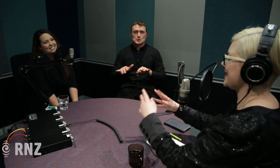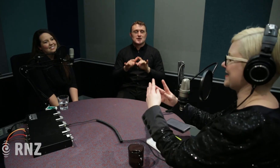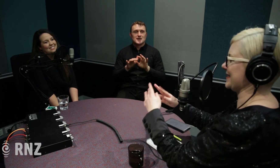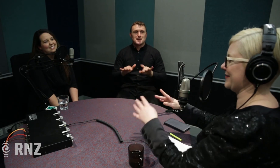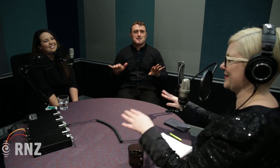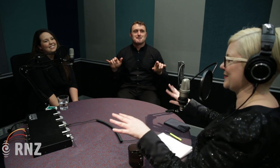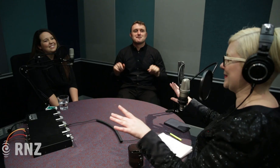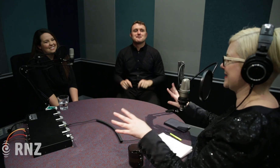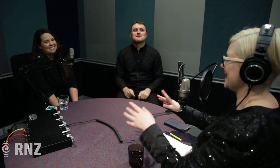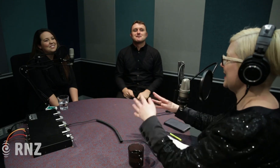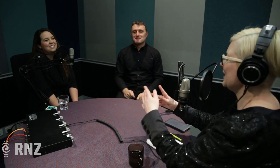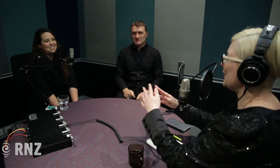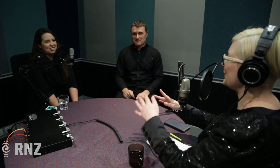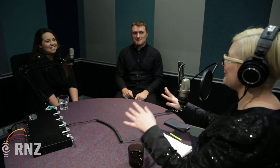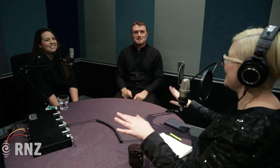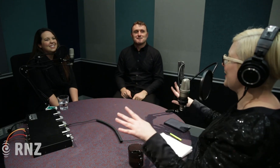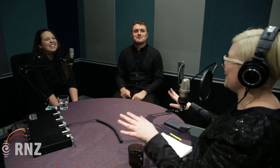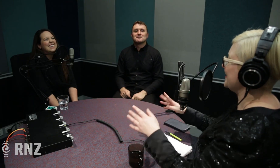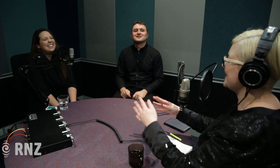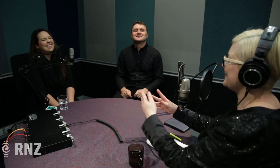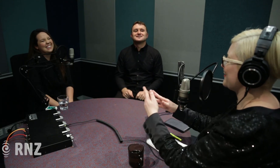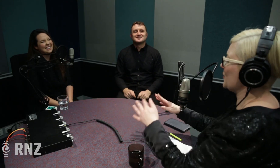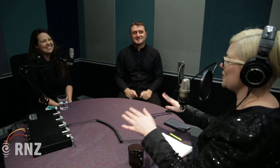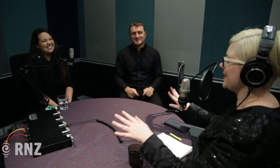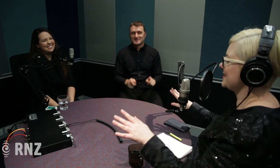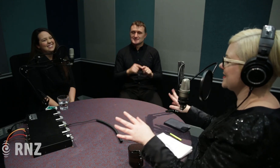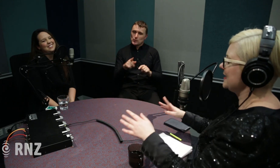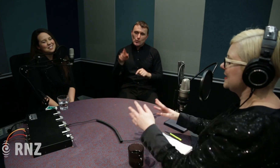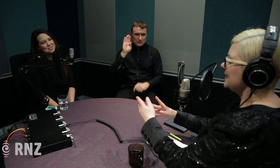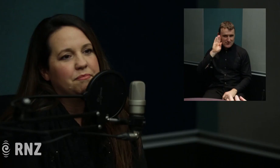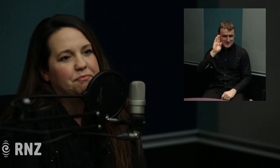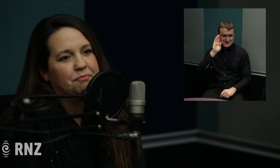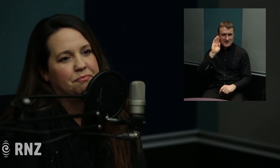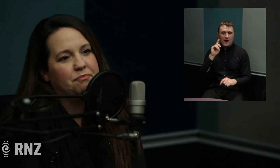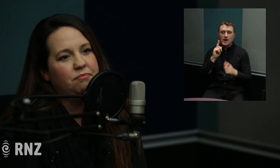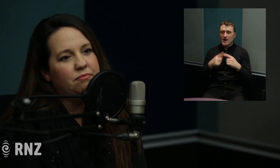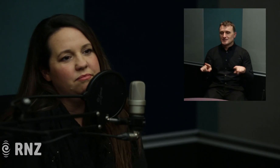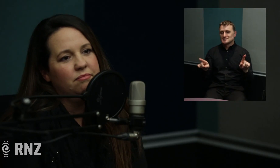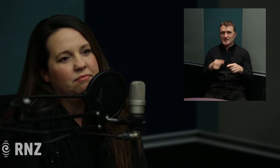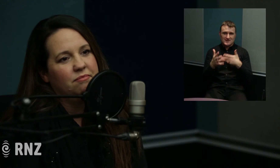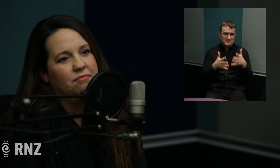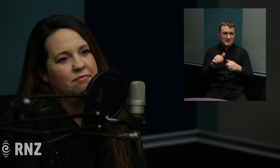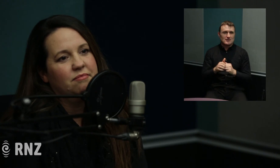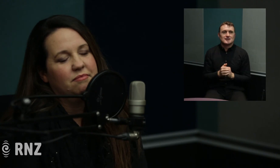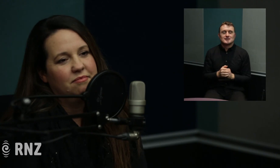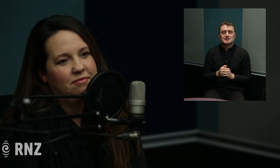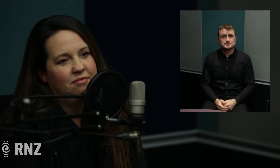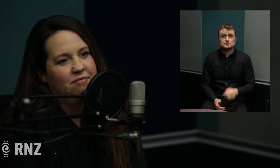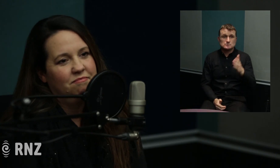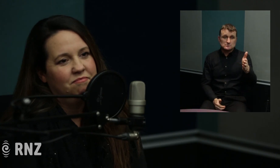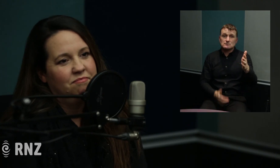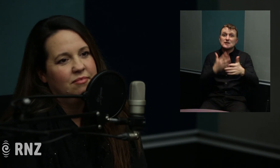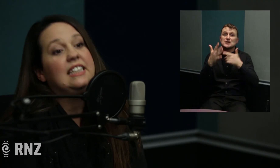like you're conducting for those who are listening on radio instead of watching us. Sign language in the arts